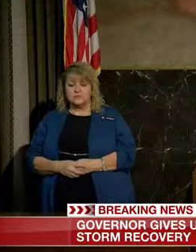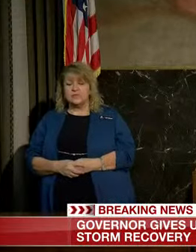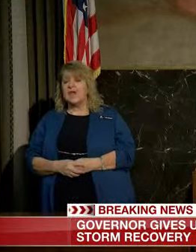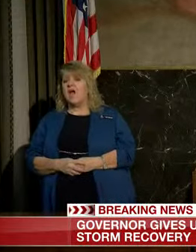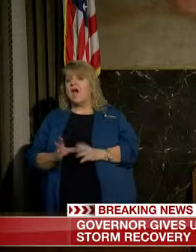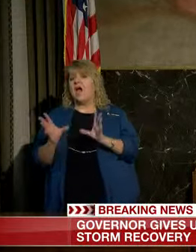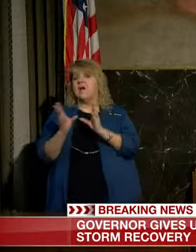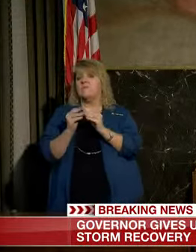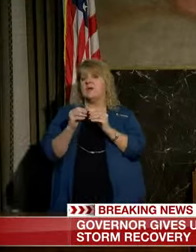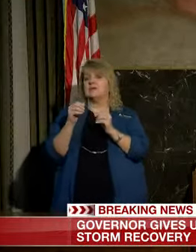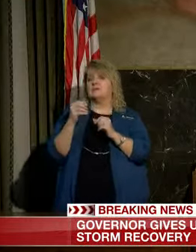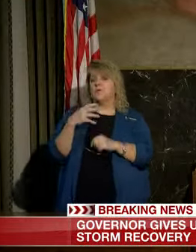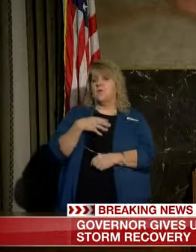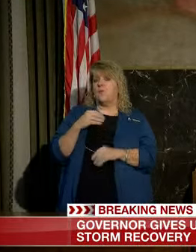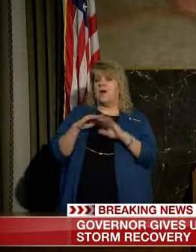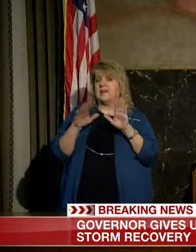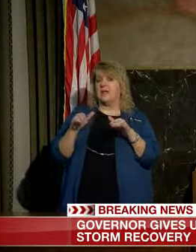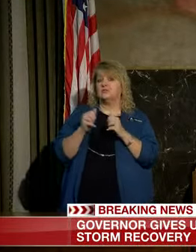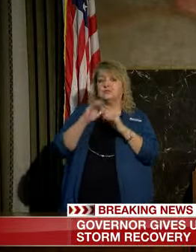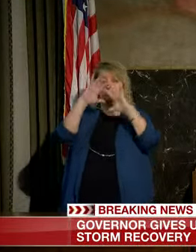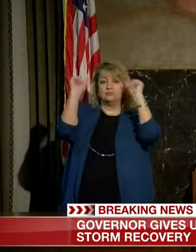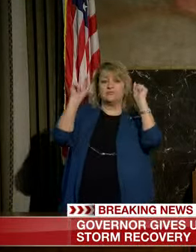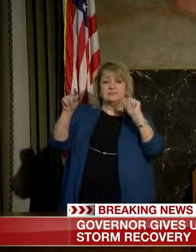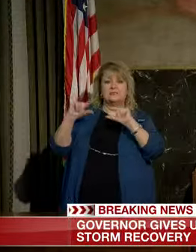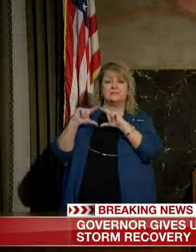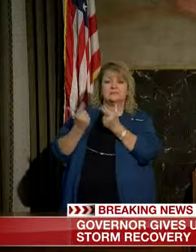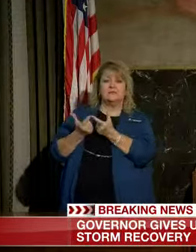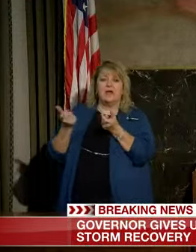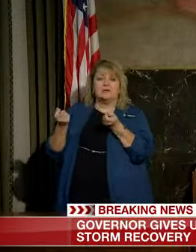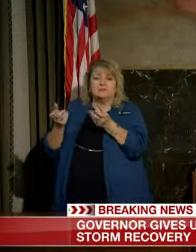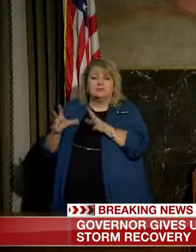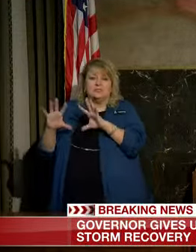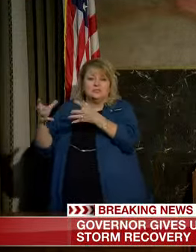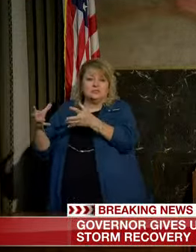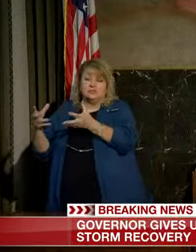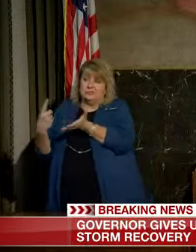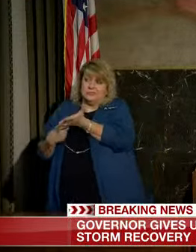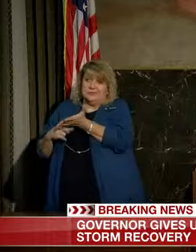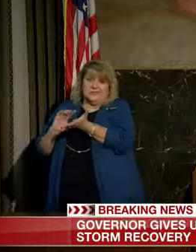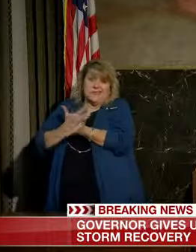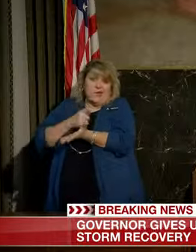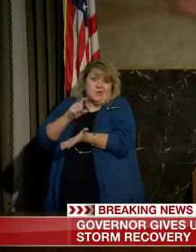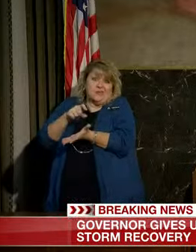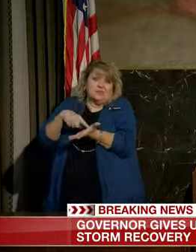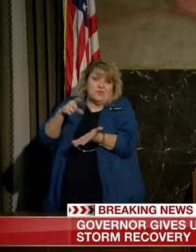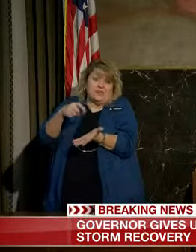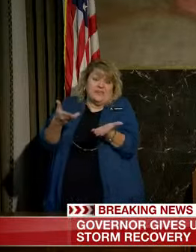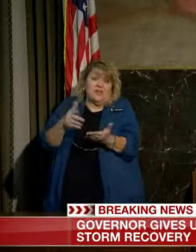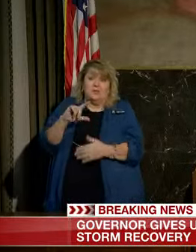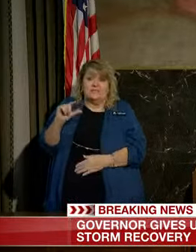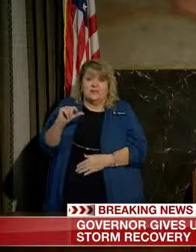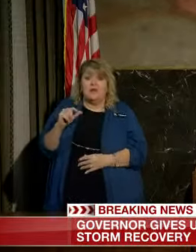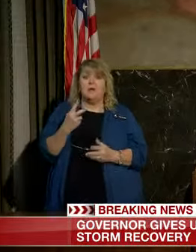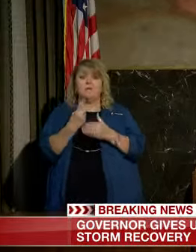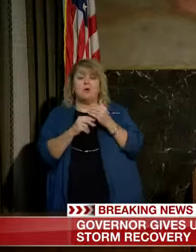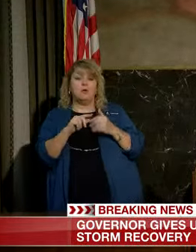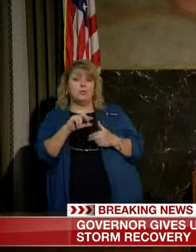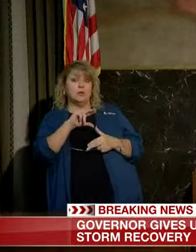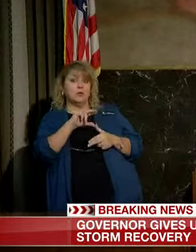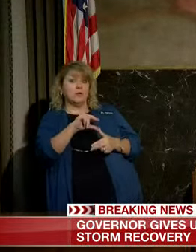the White House with the President's administration to discuss the needs of Louisiana, both as it relates to Hurricane Ida,